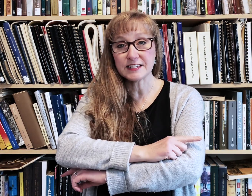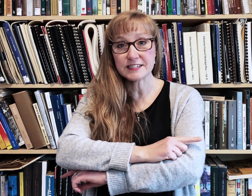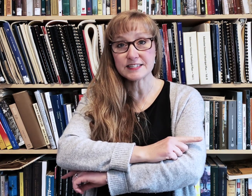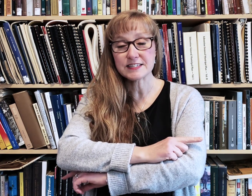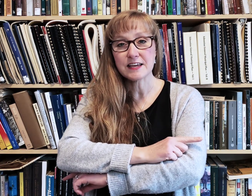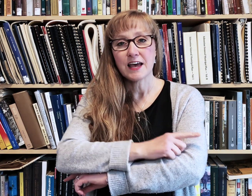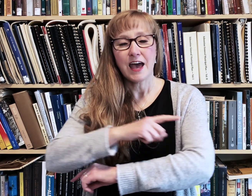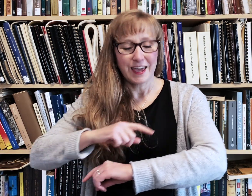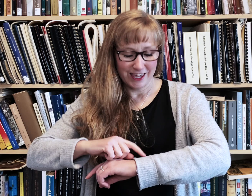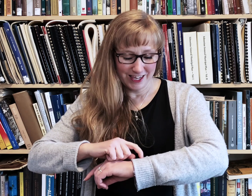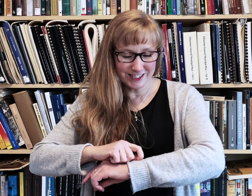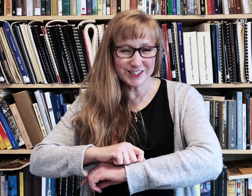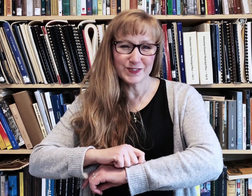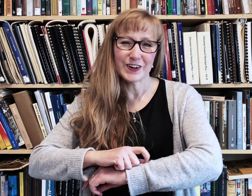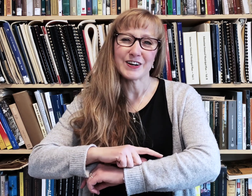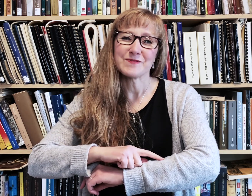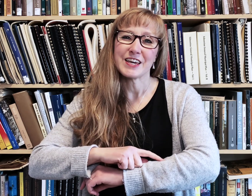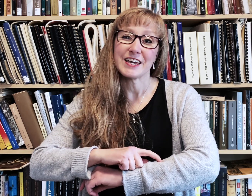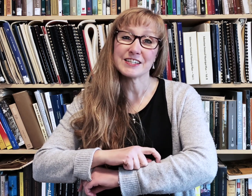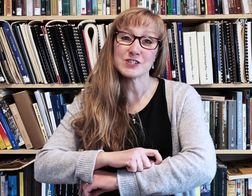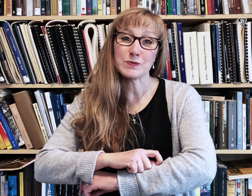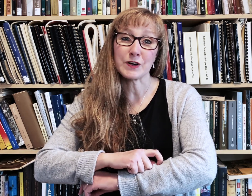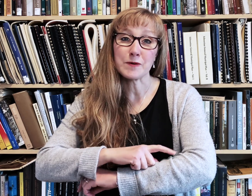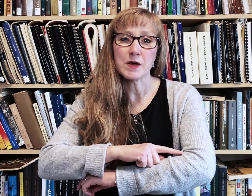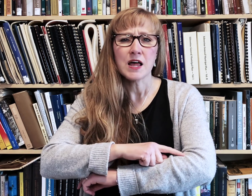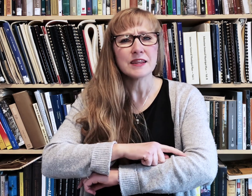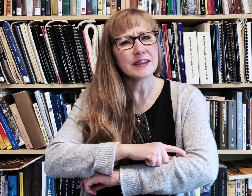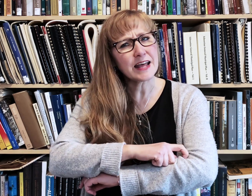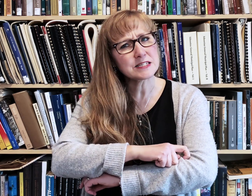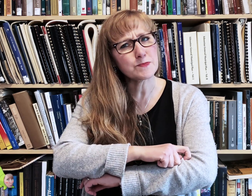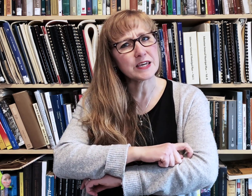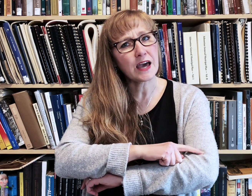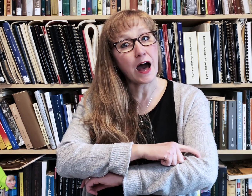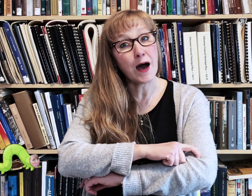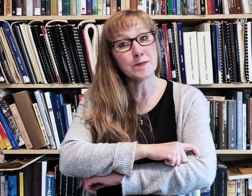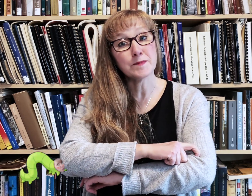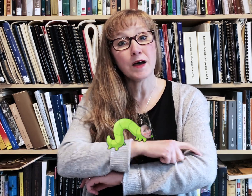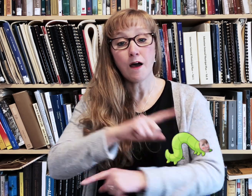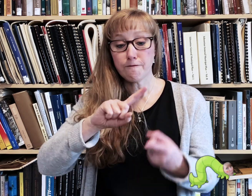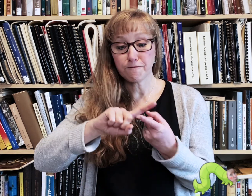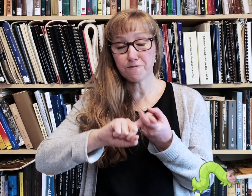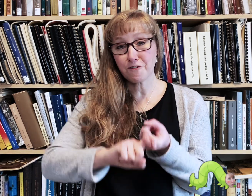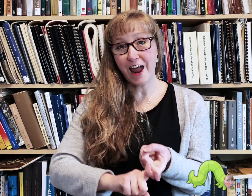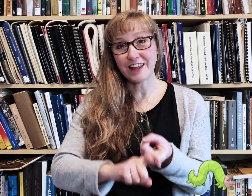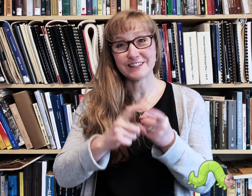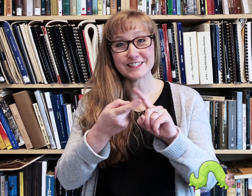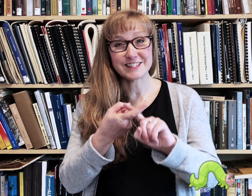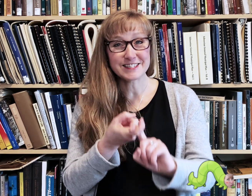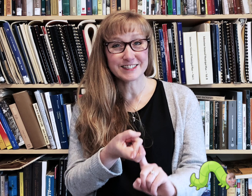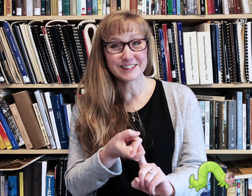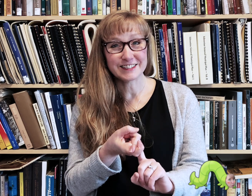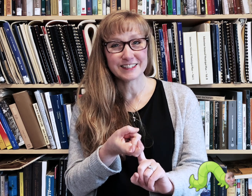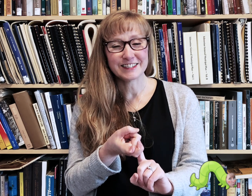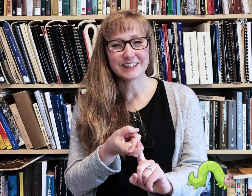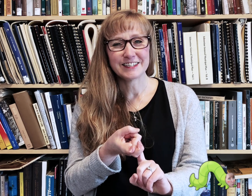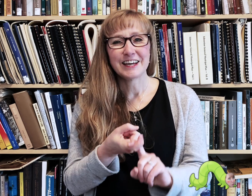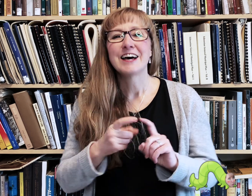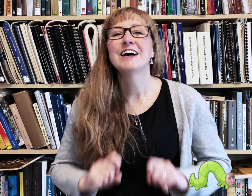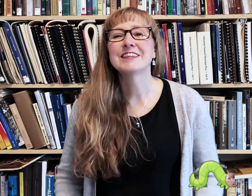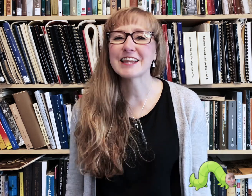ends. Inchworm, inchworm, let's become friends. Let's